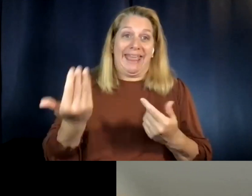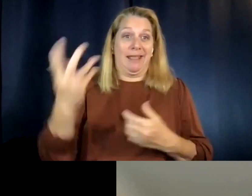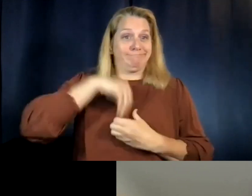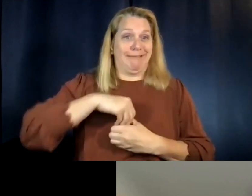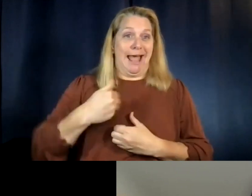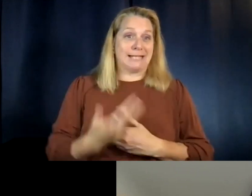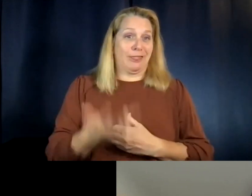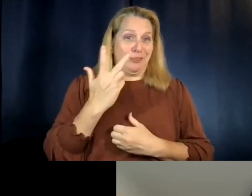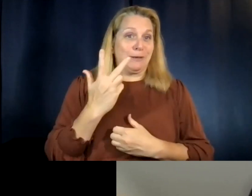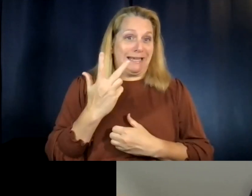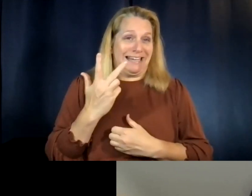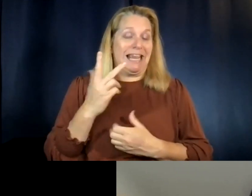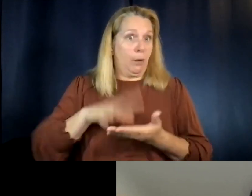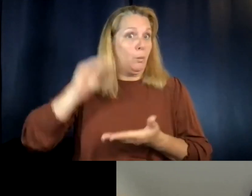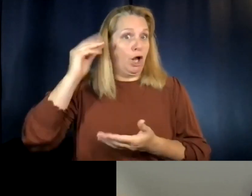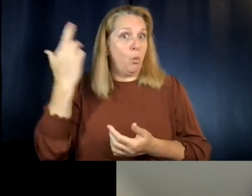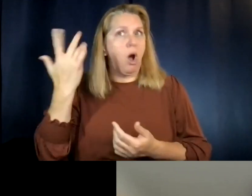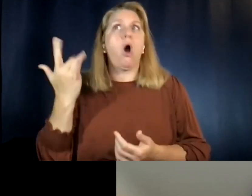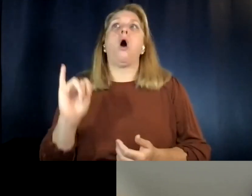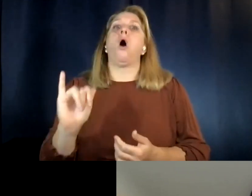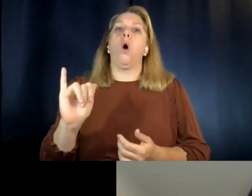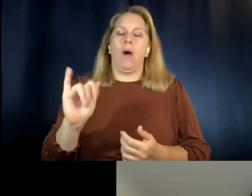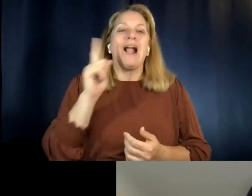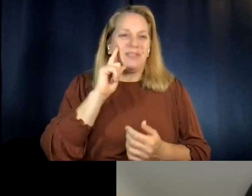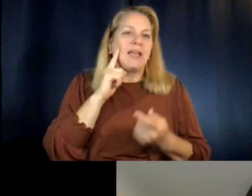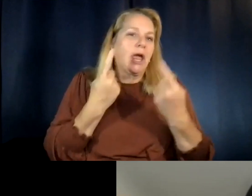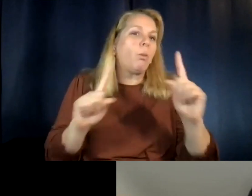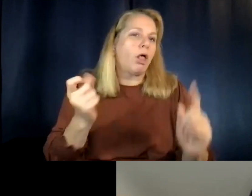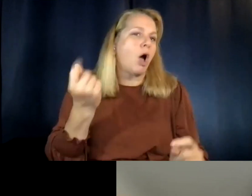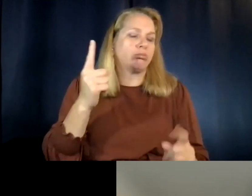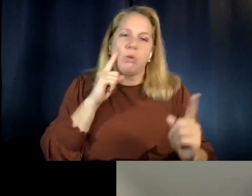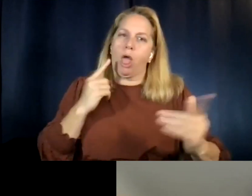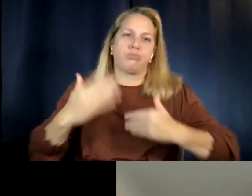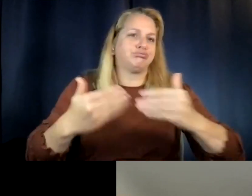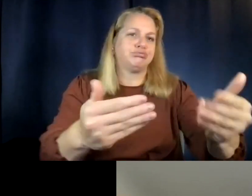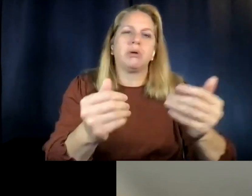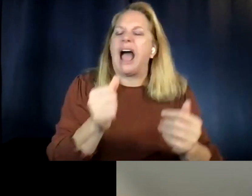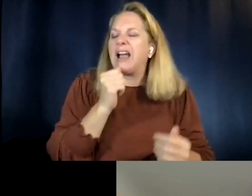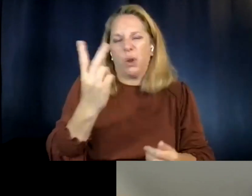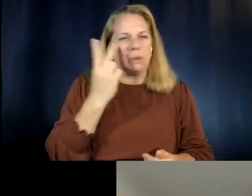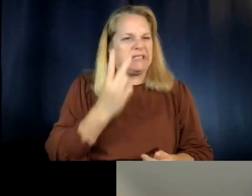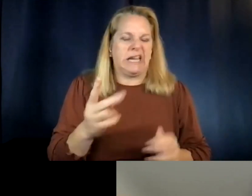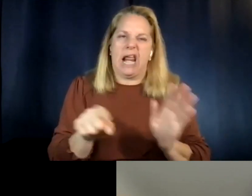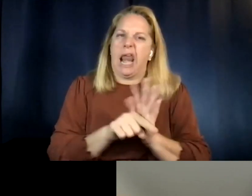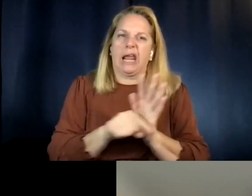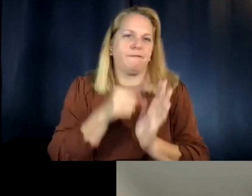on, I think he'll get there, and I can see good things for him. I don't see it as a negative thing at all.